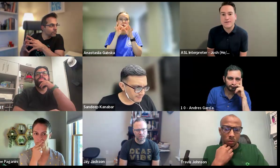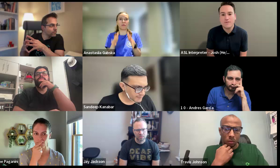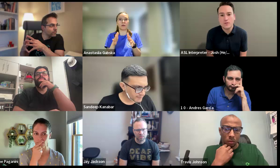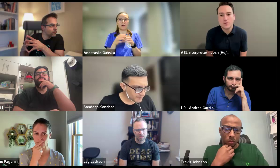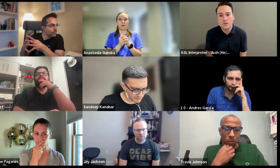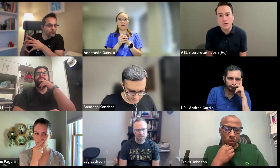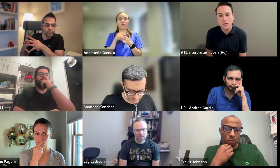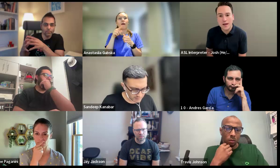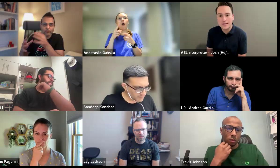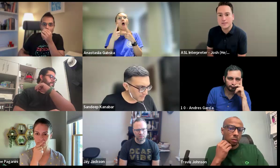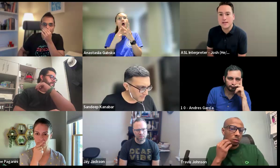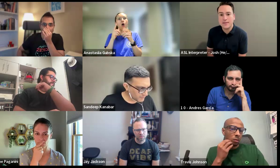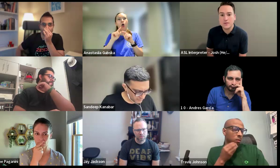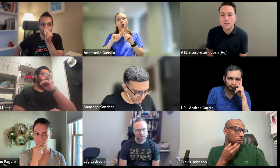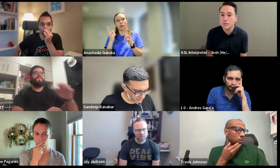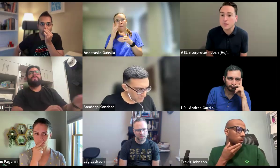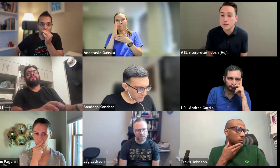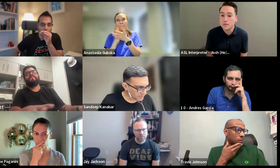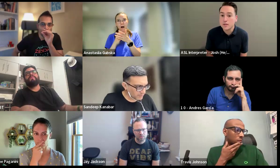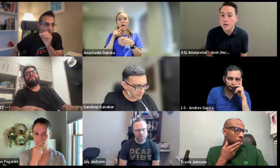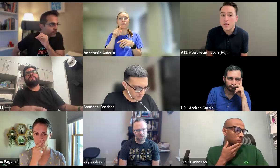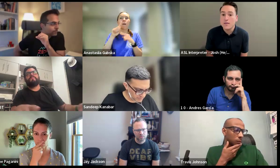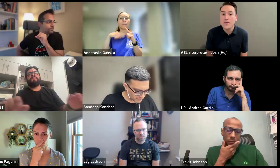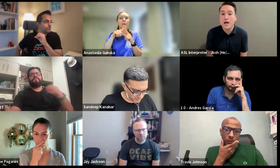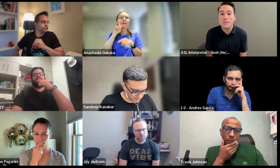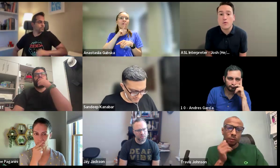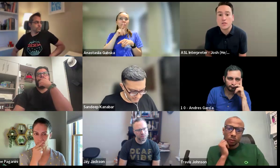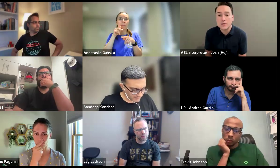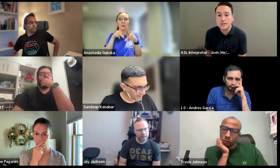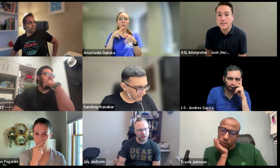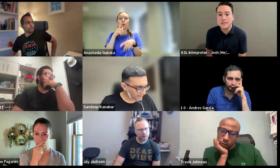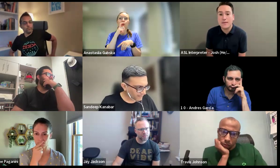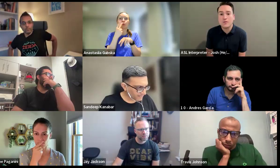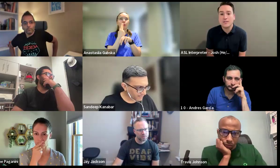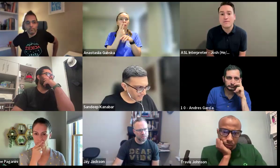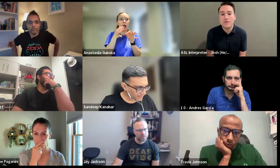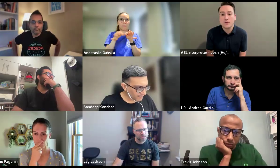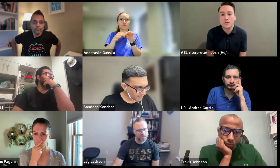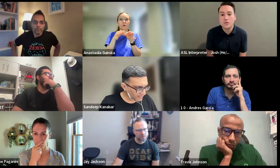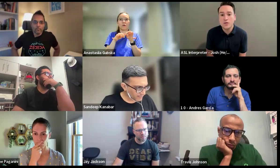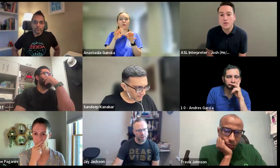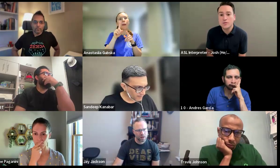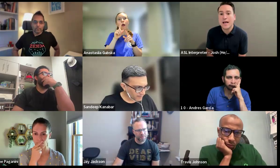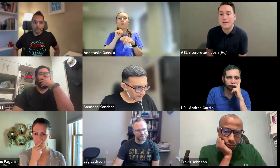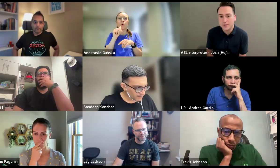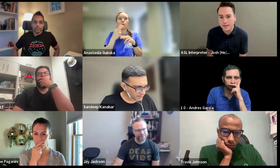deaf folks who utilize sign language interpreters. The other portion is about deaf folks who use